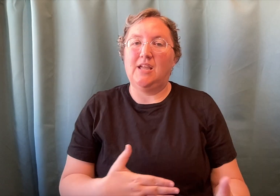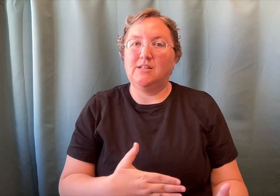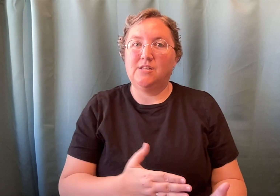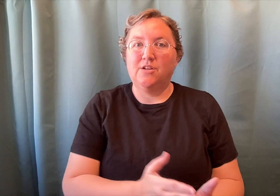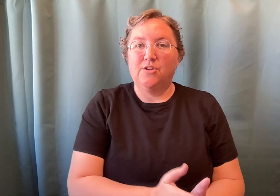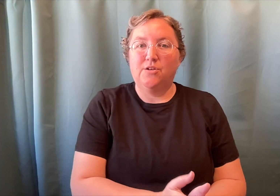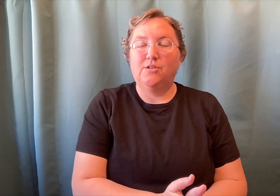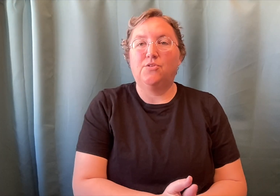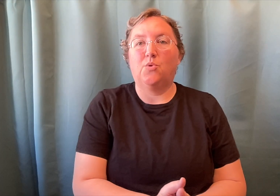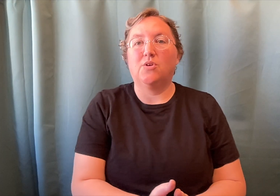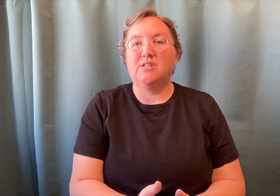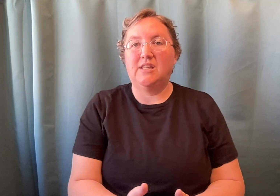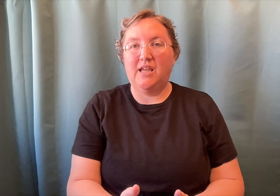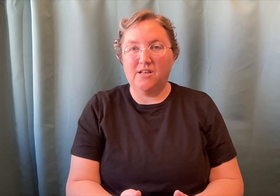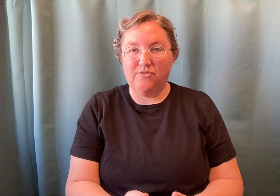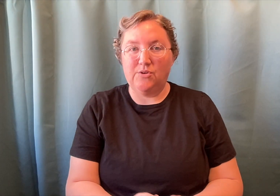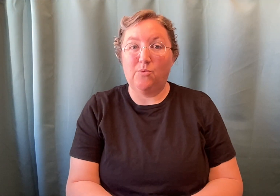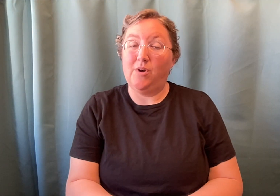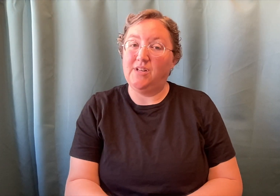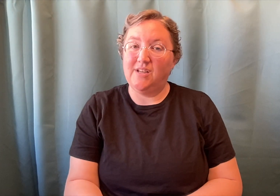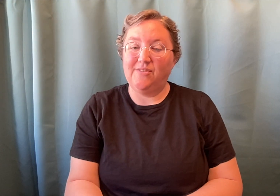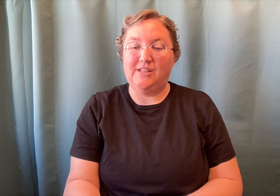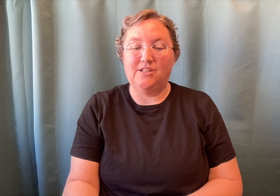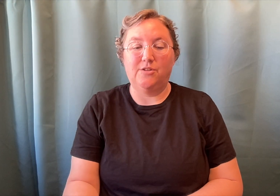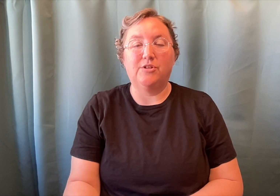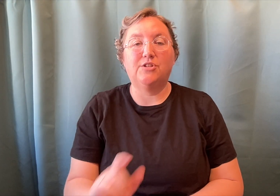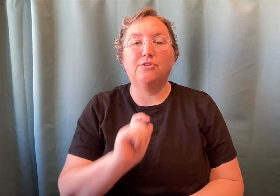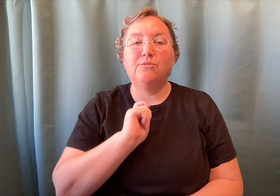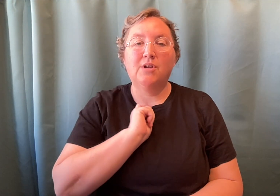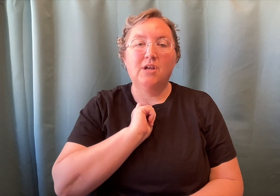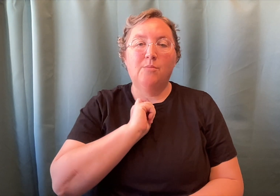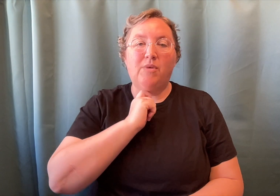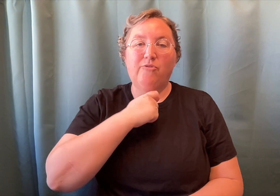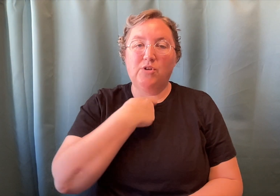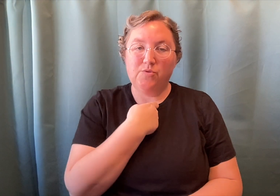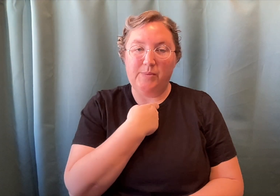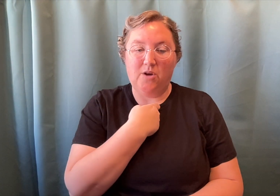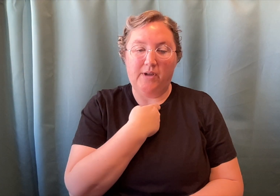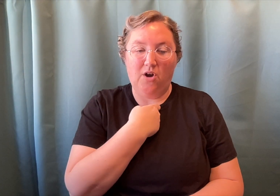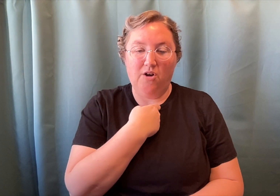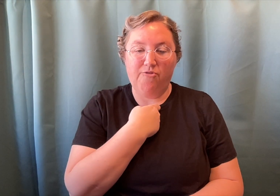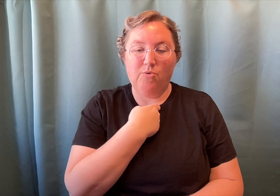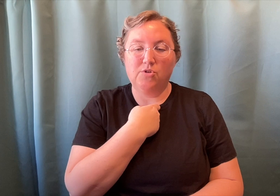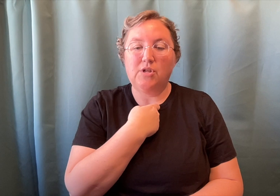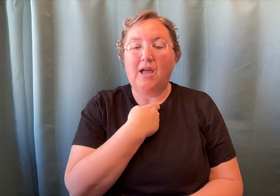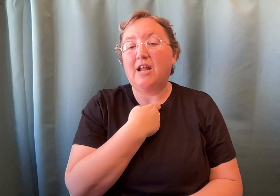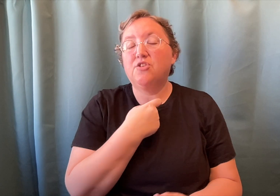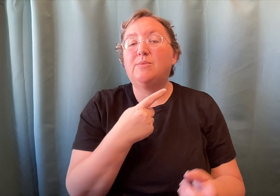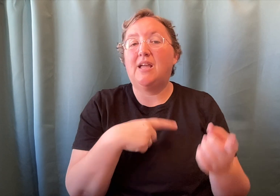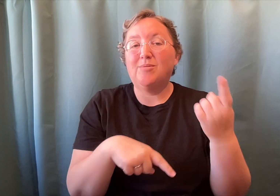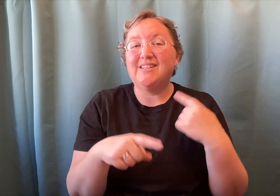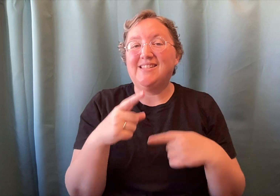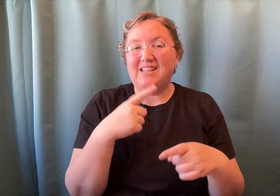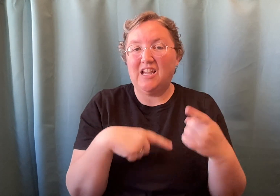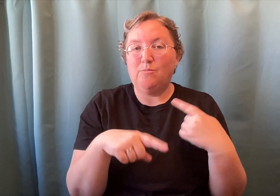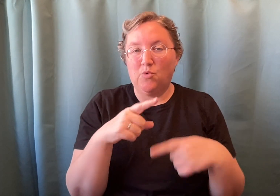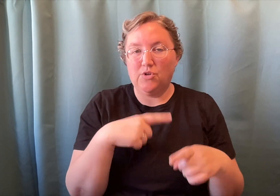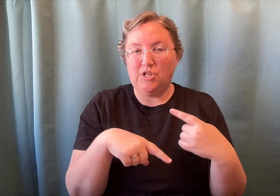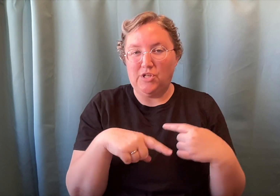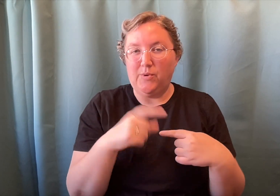get towards the end of Unit 1 and definitely into Unit 2, my voice will be going off more and I should be able to sign more to you and